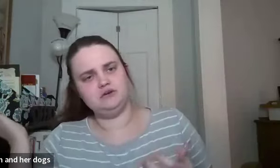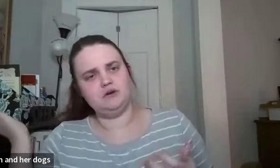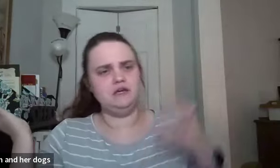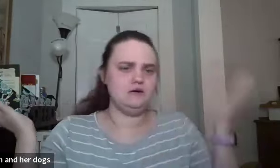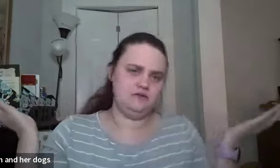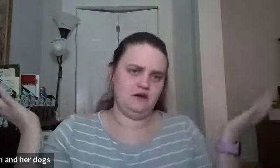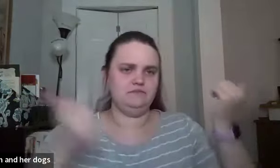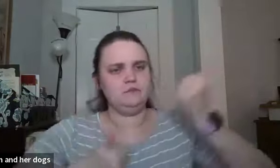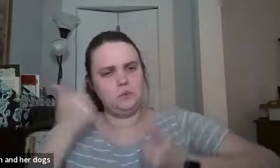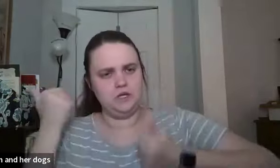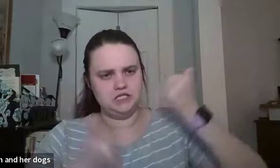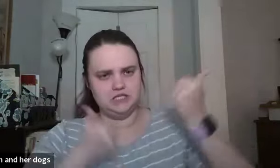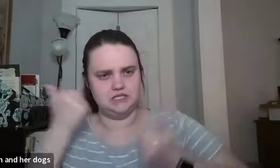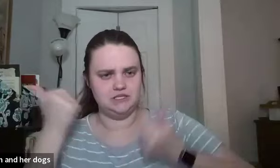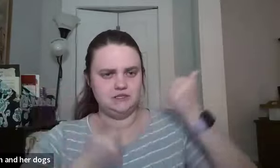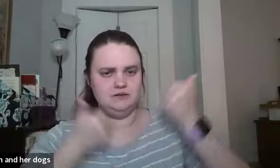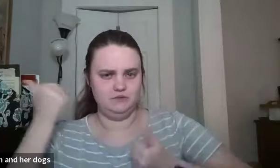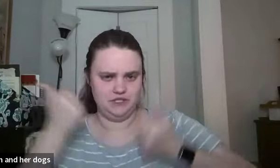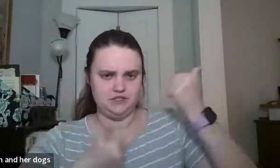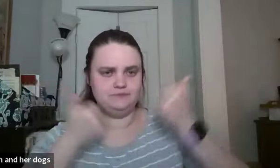go here or there? Which, which.